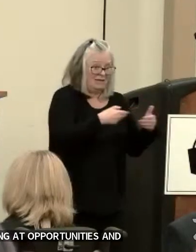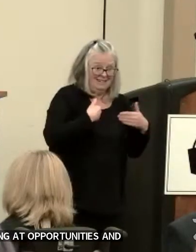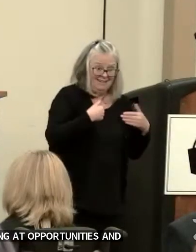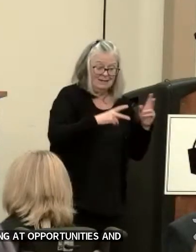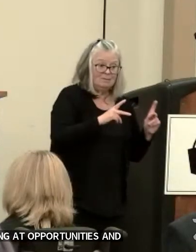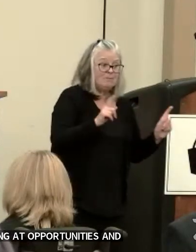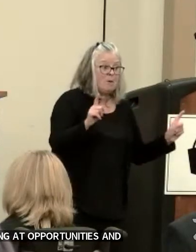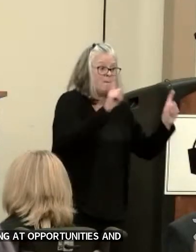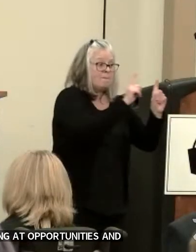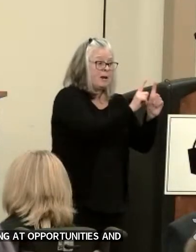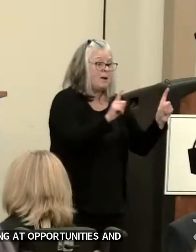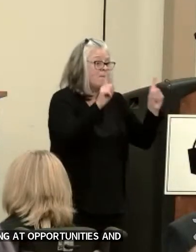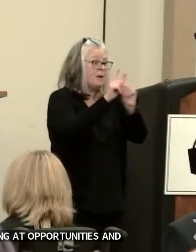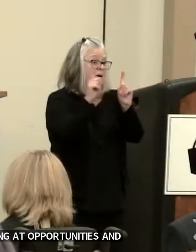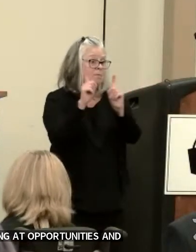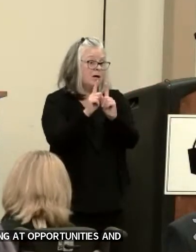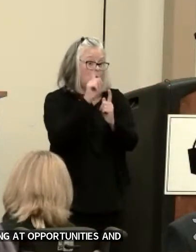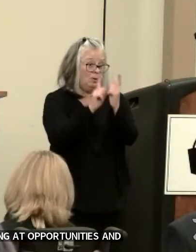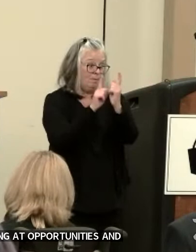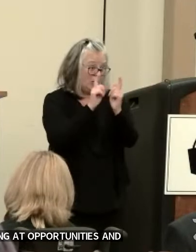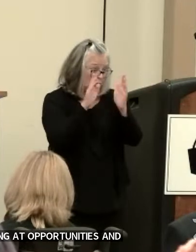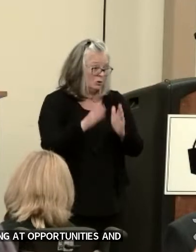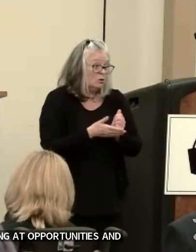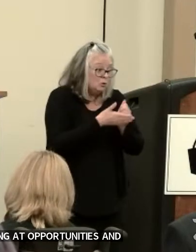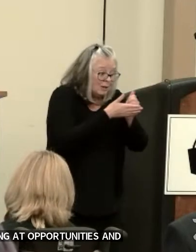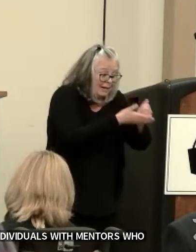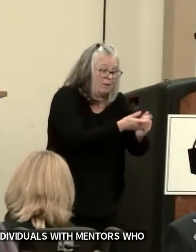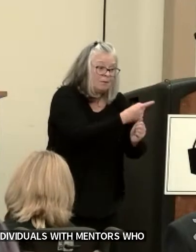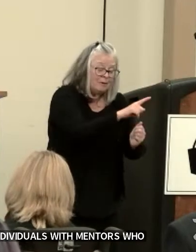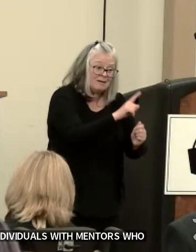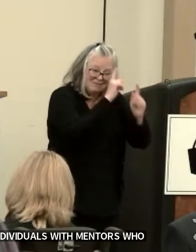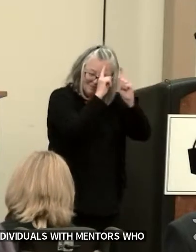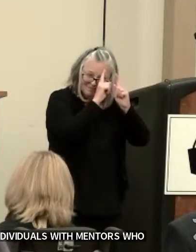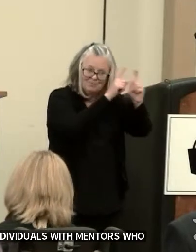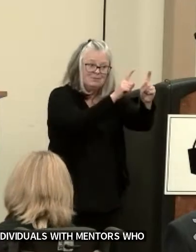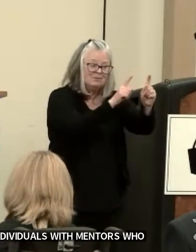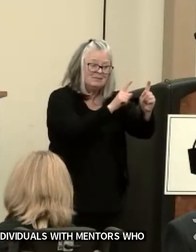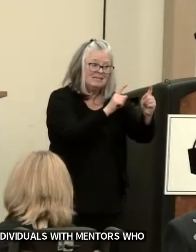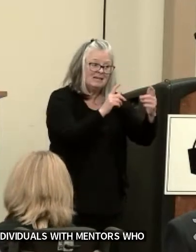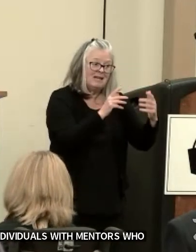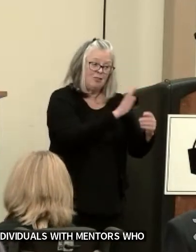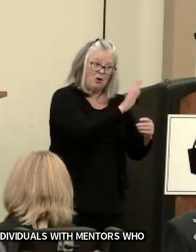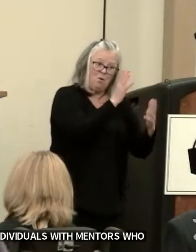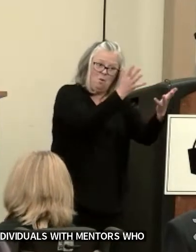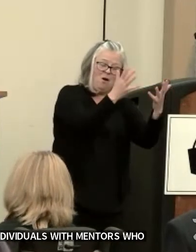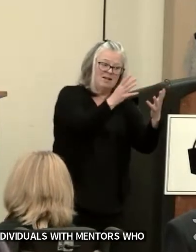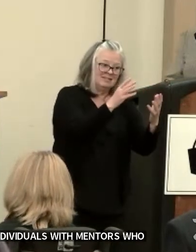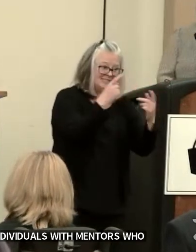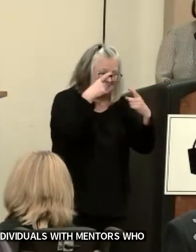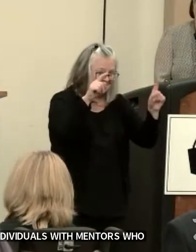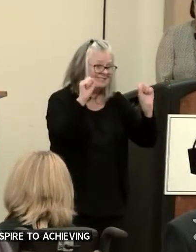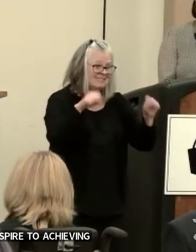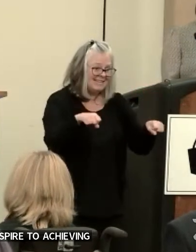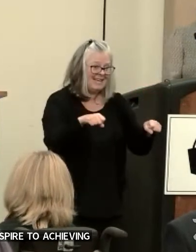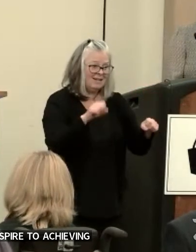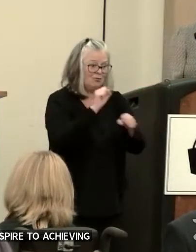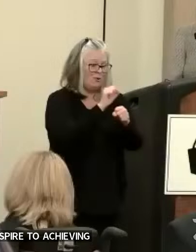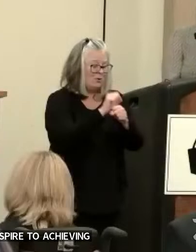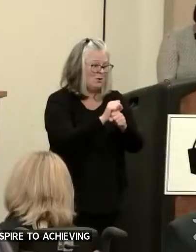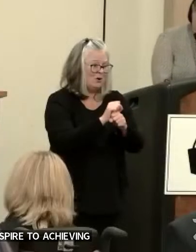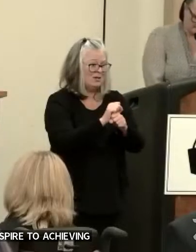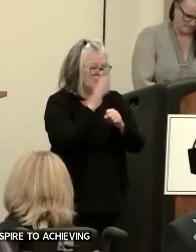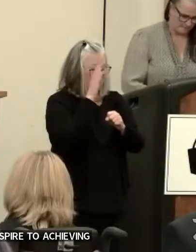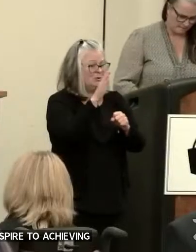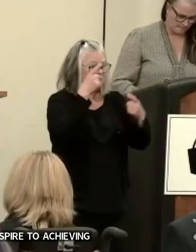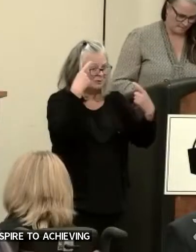individuals with mentors who can help them aspire to achieving their goals in the workforce and achieving their destiny. Our